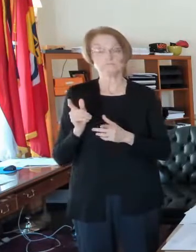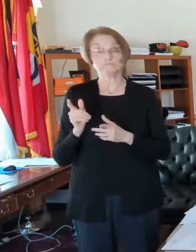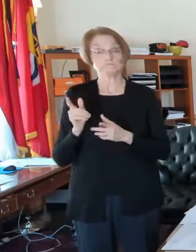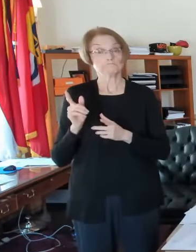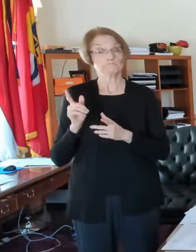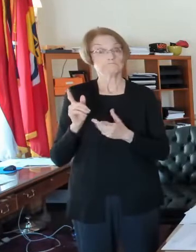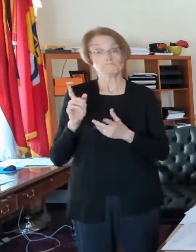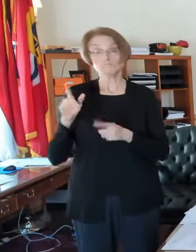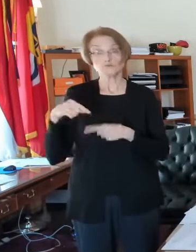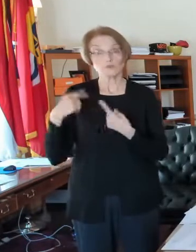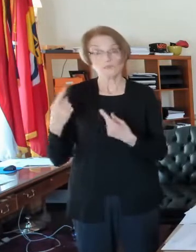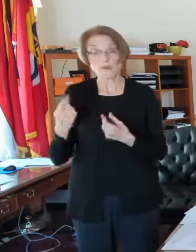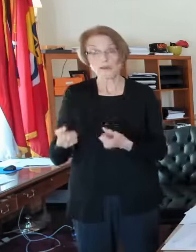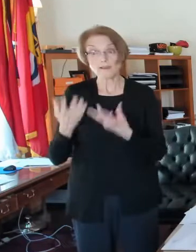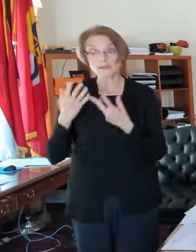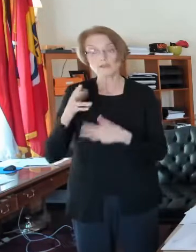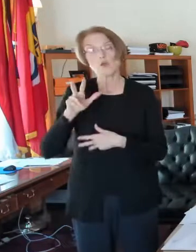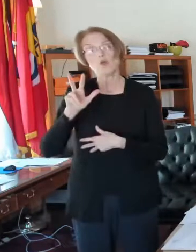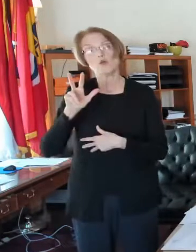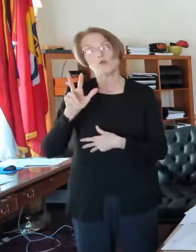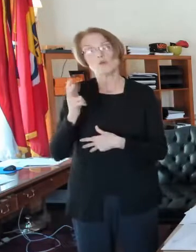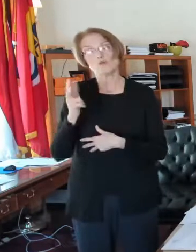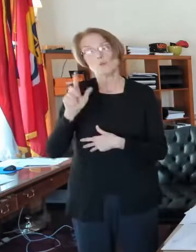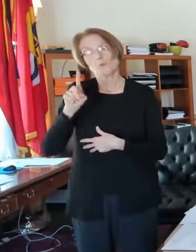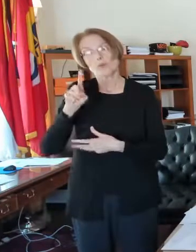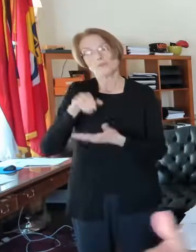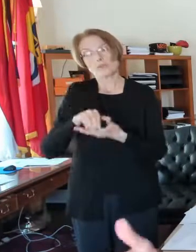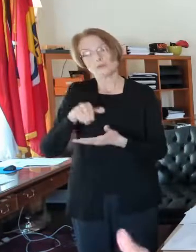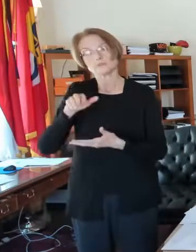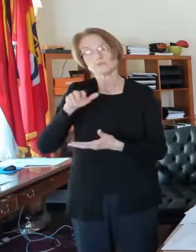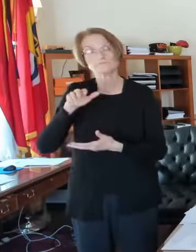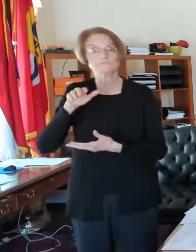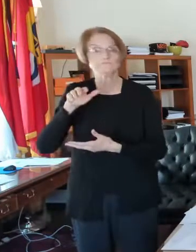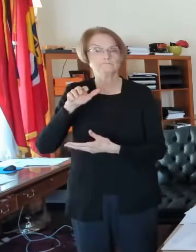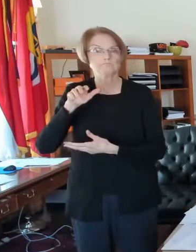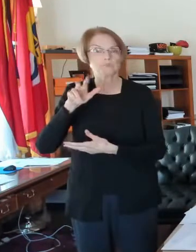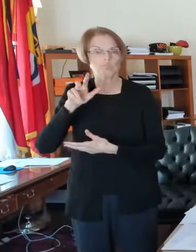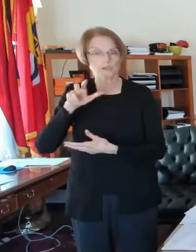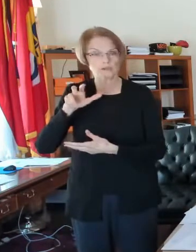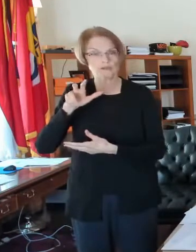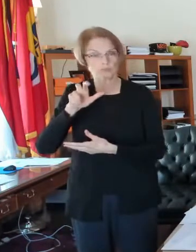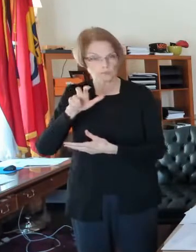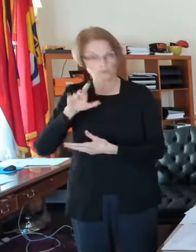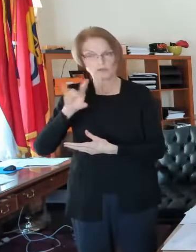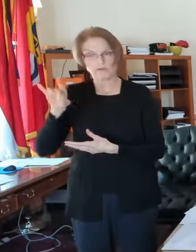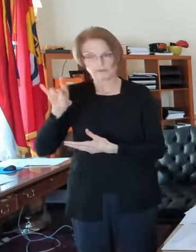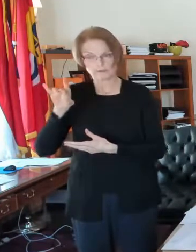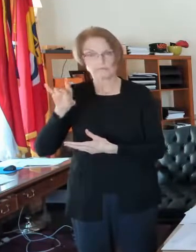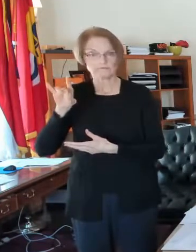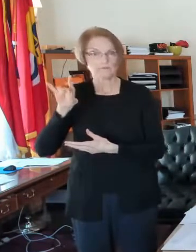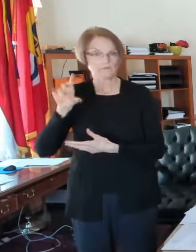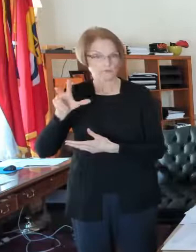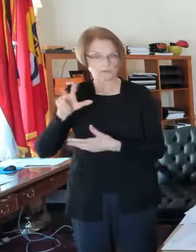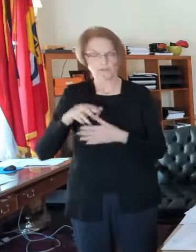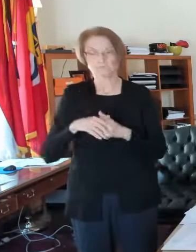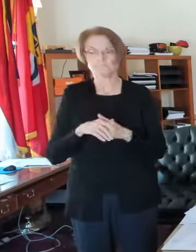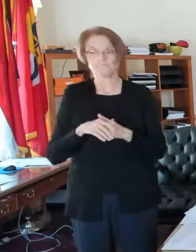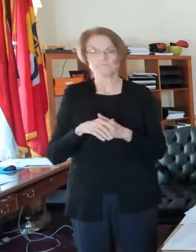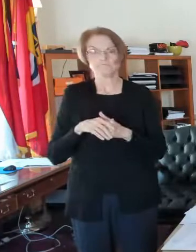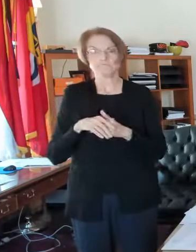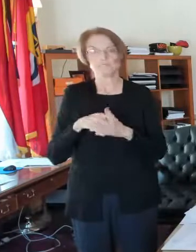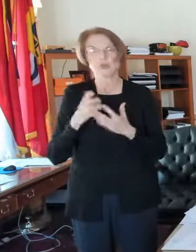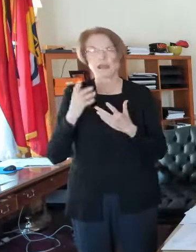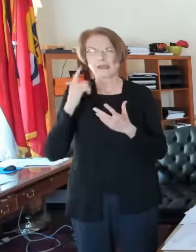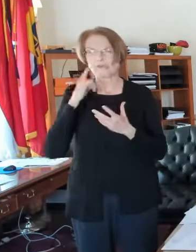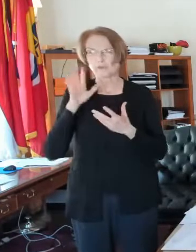had vaccinated 1,383 people. This event goes on for another couple hours, two and a half